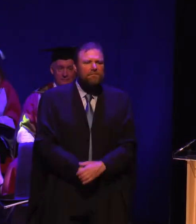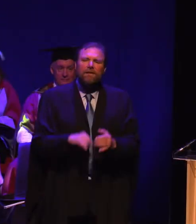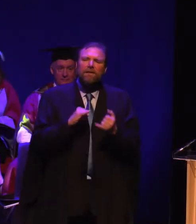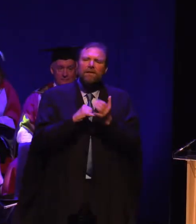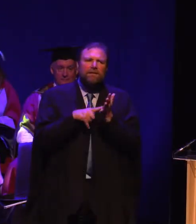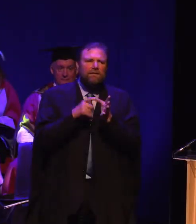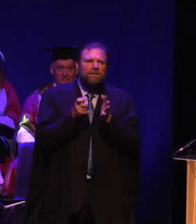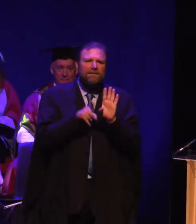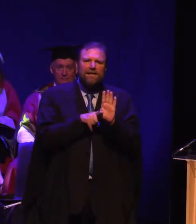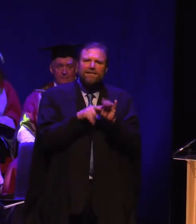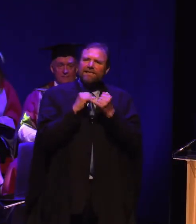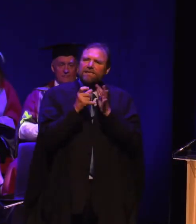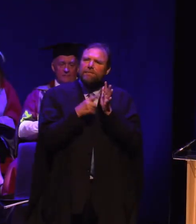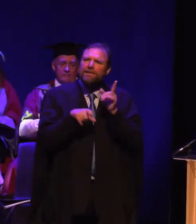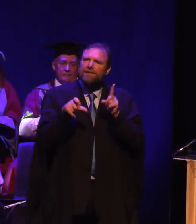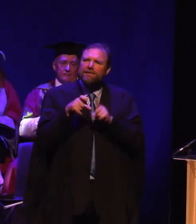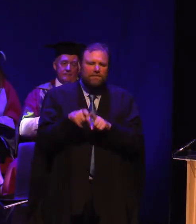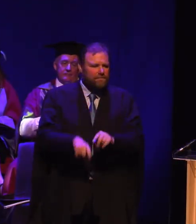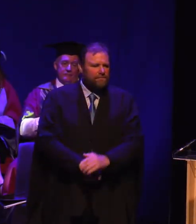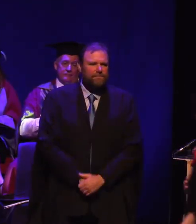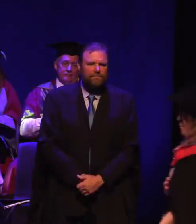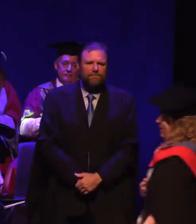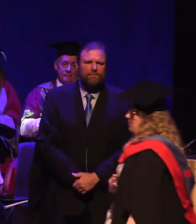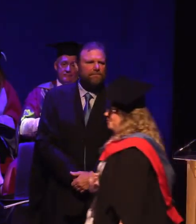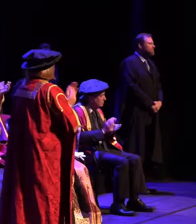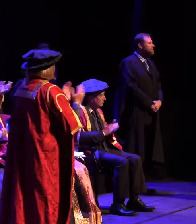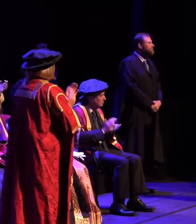Stacey Steed.